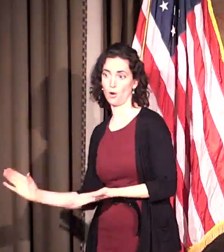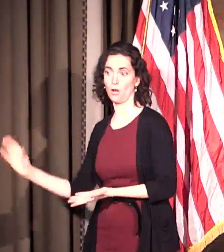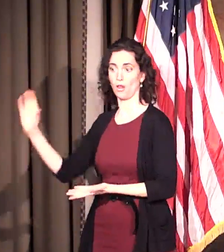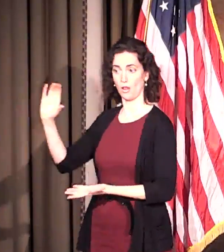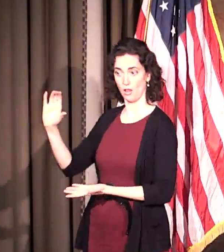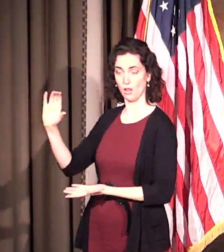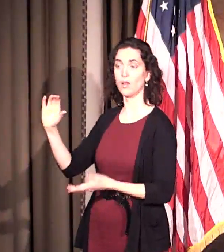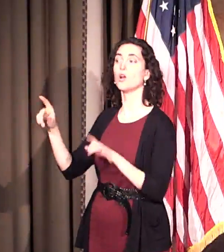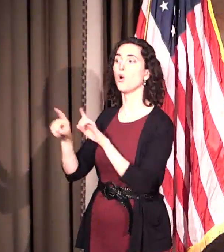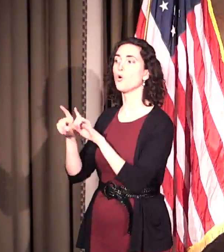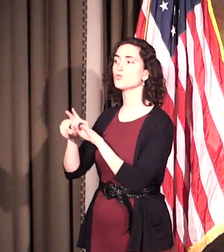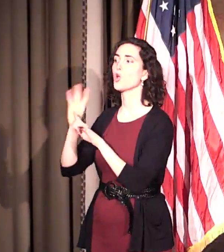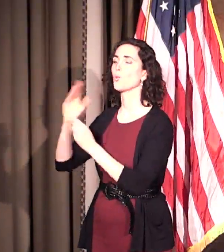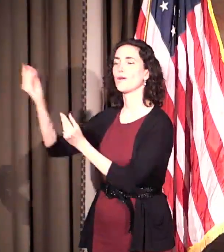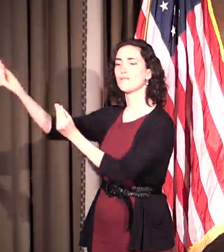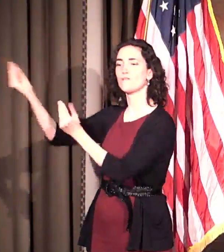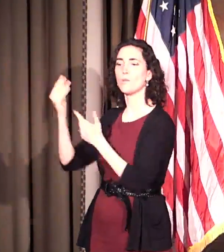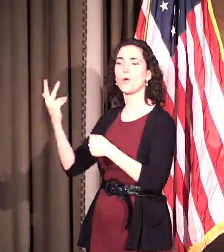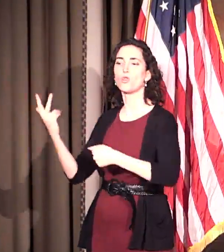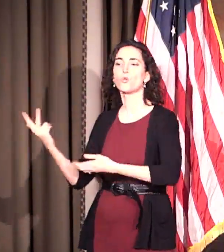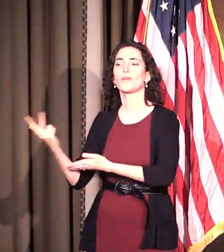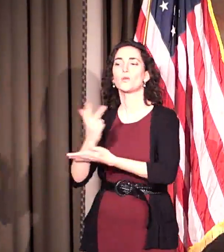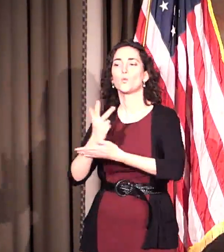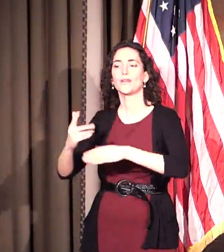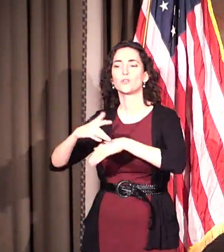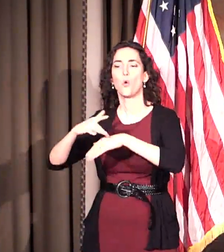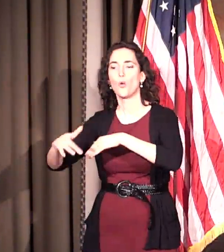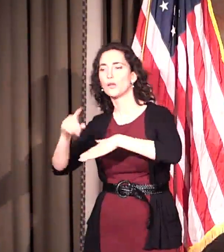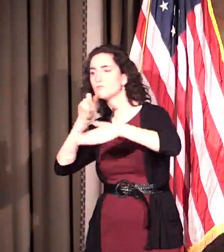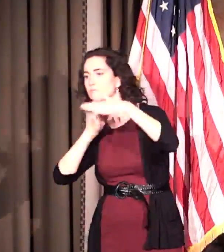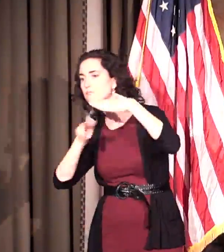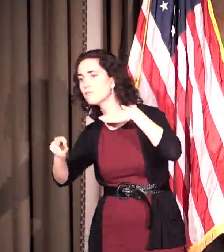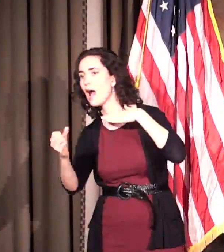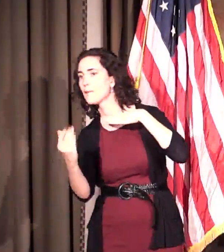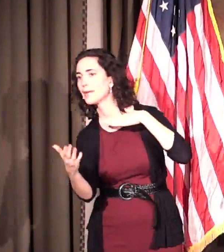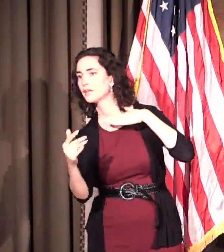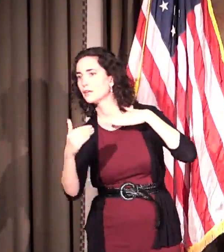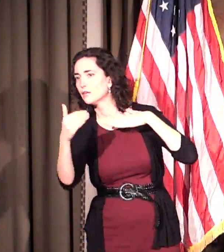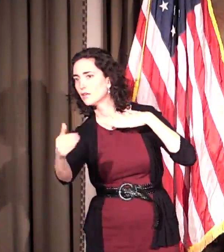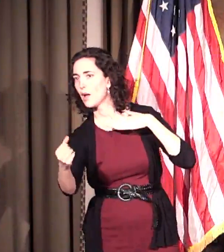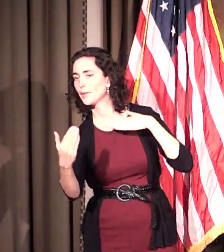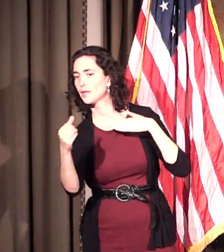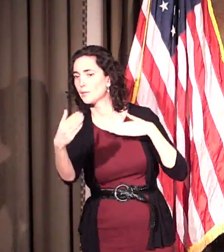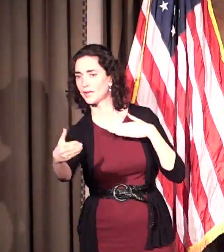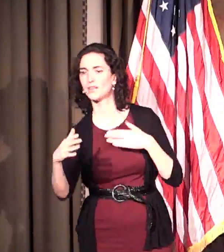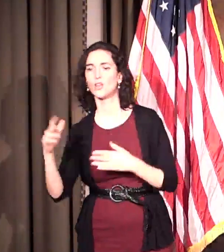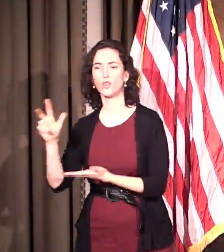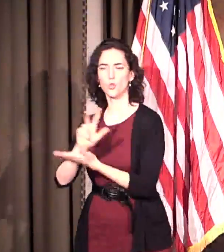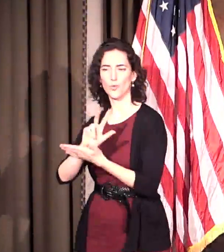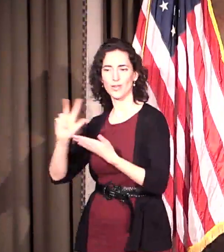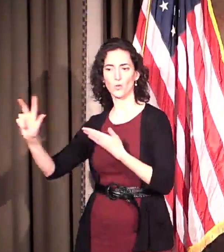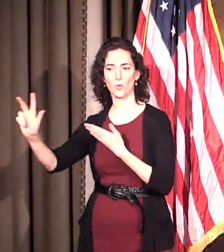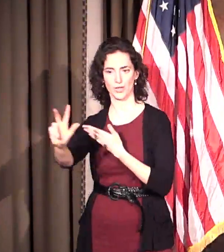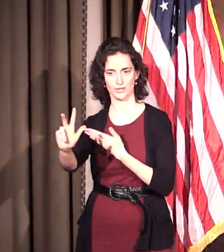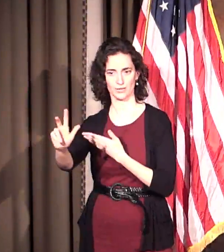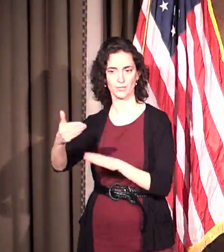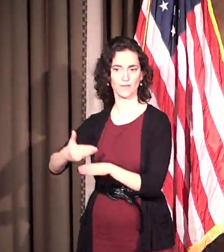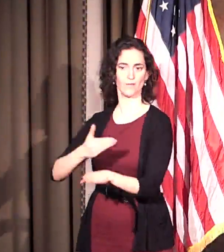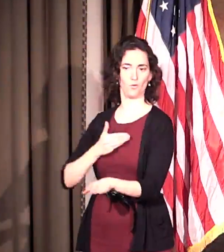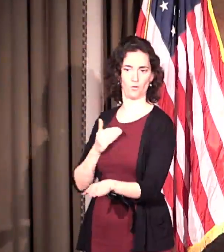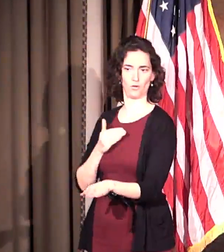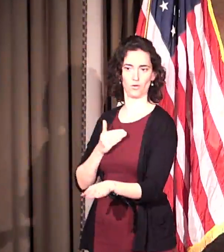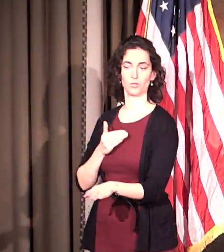weeks of data relative to the amount of vaccine that we're going to be receiving, and we